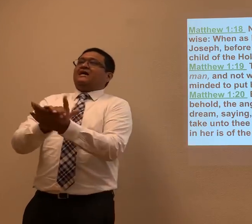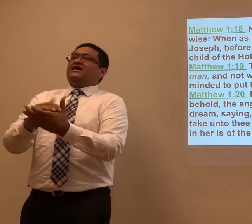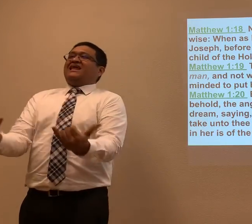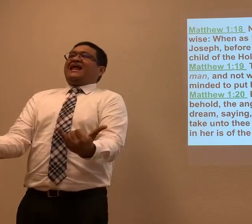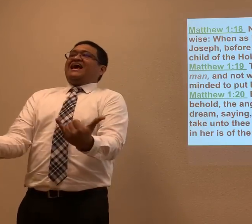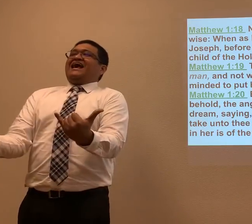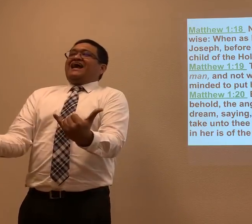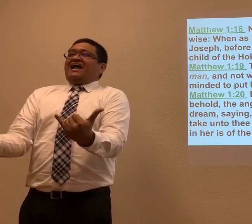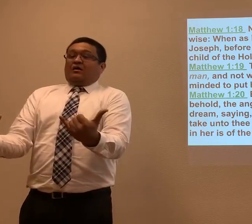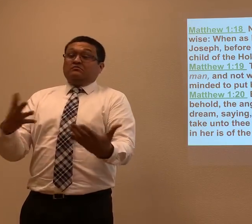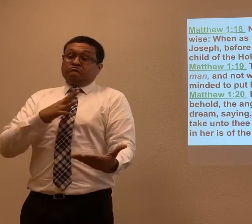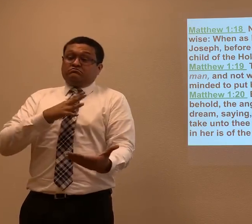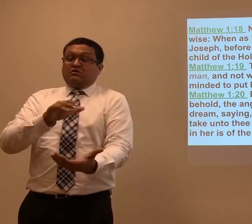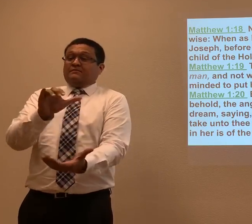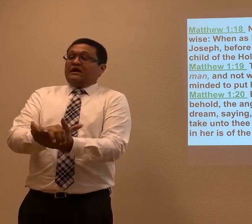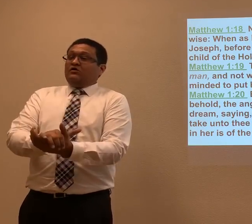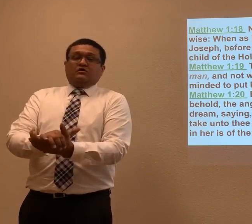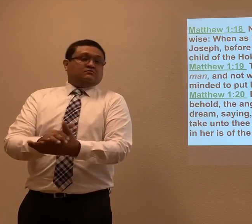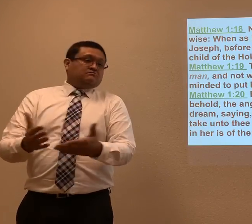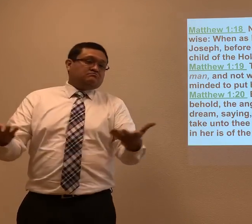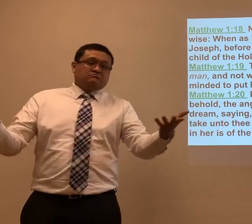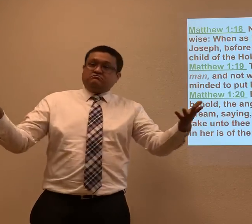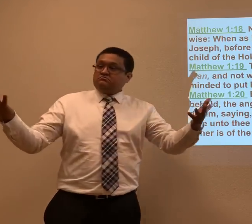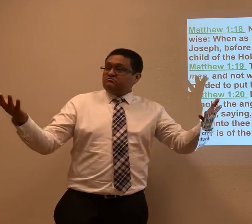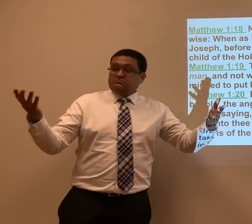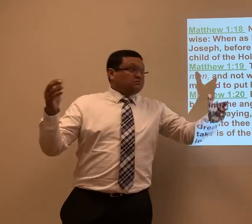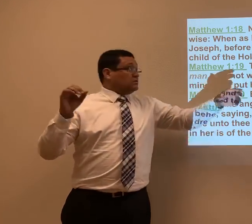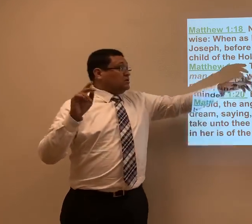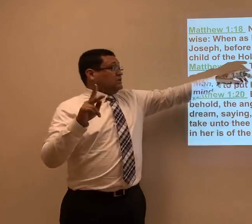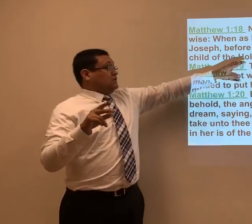reputation. So he went ahead and married her now.